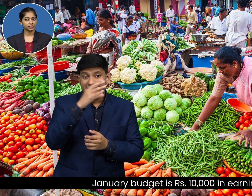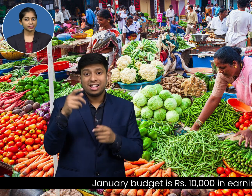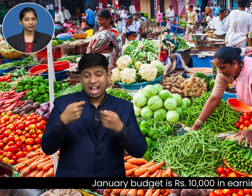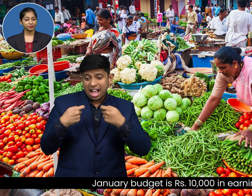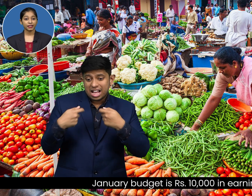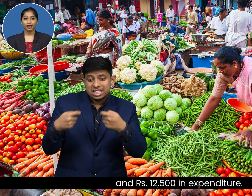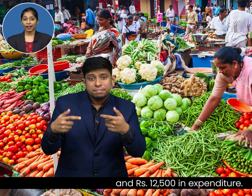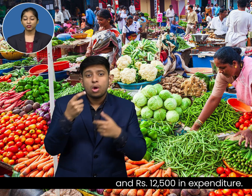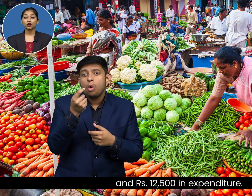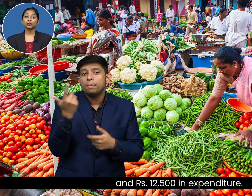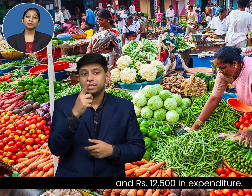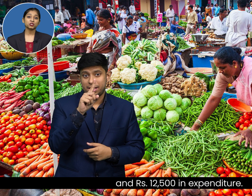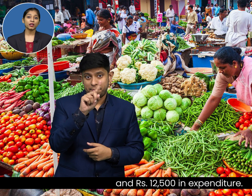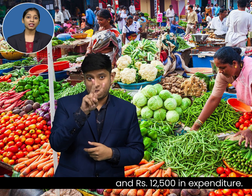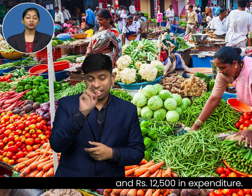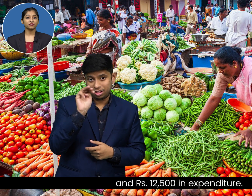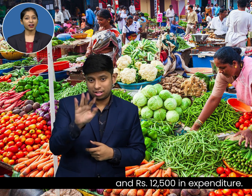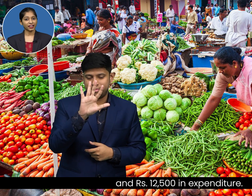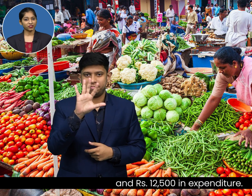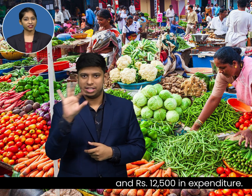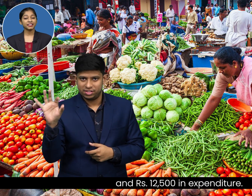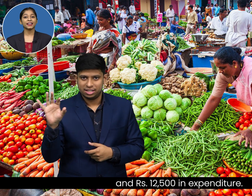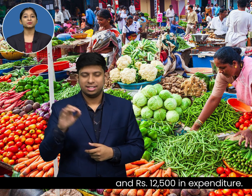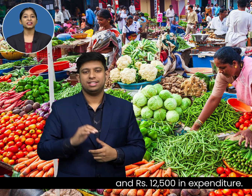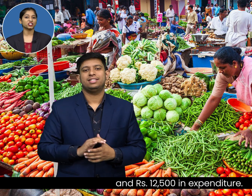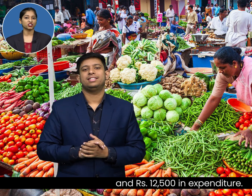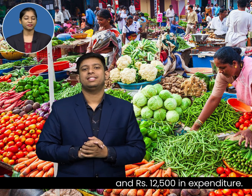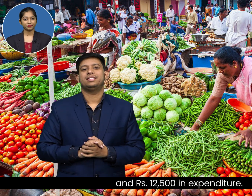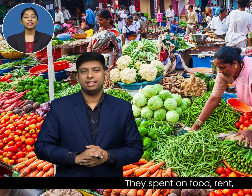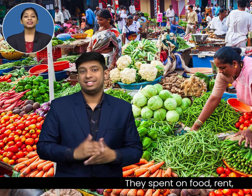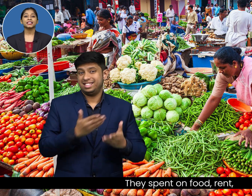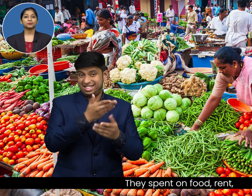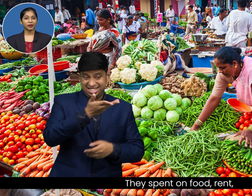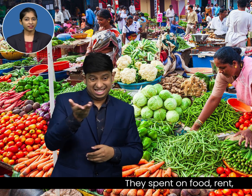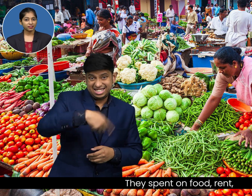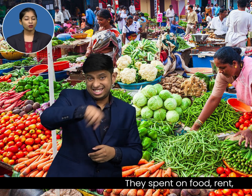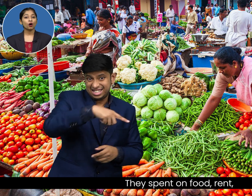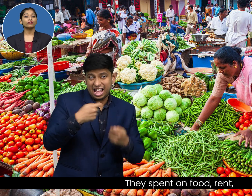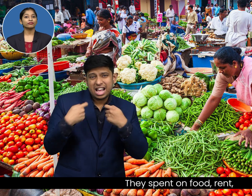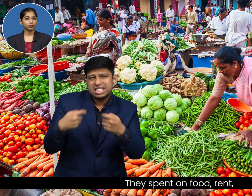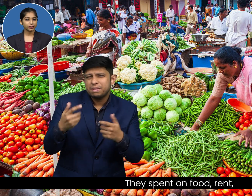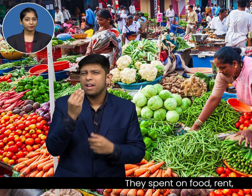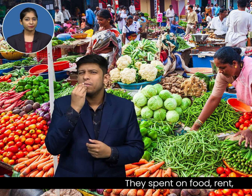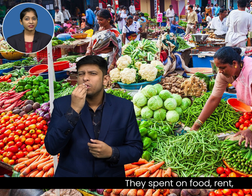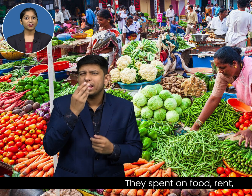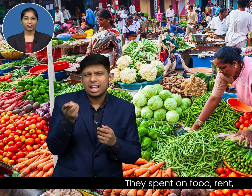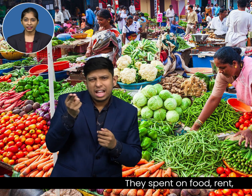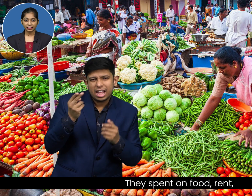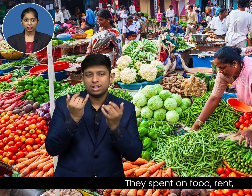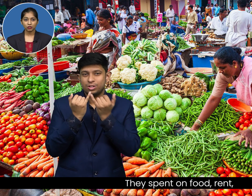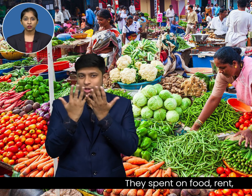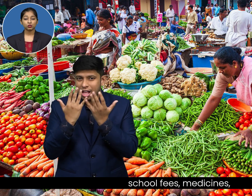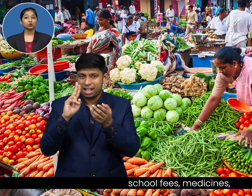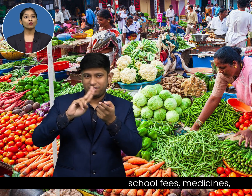in earnings and Rs 12,500 in expenditure. They spend on food,